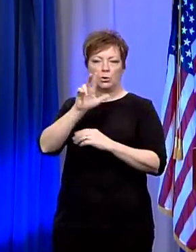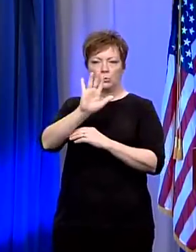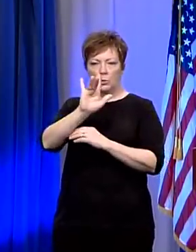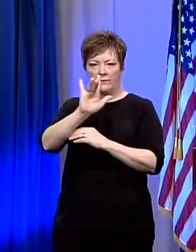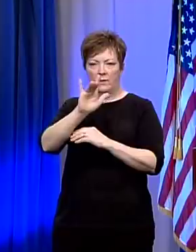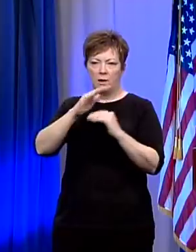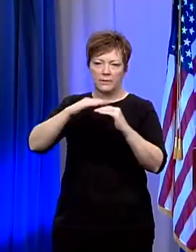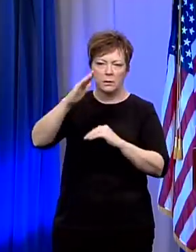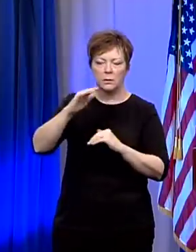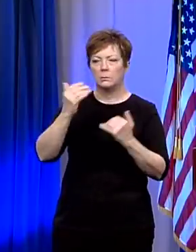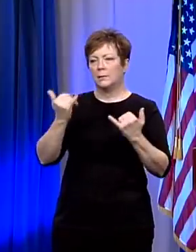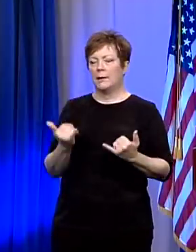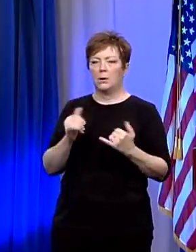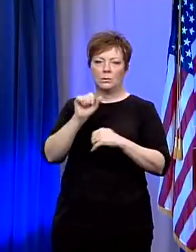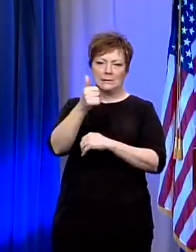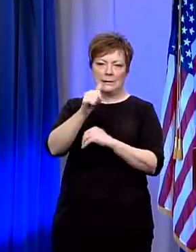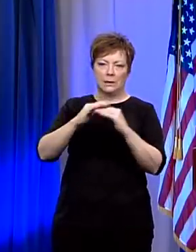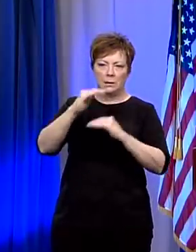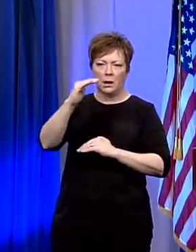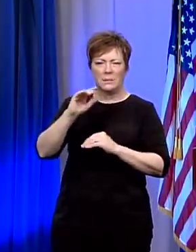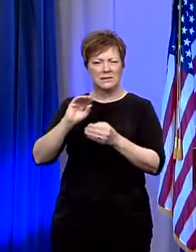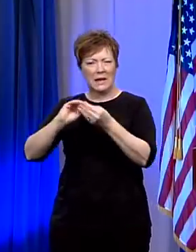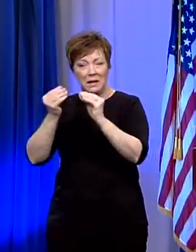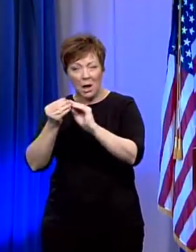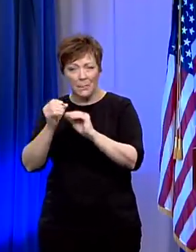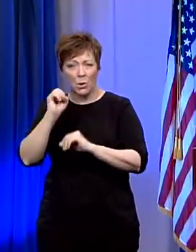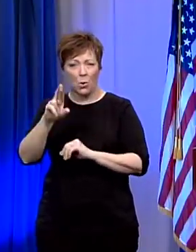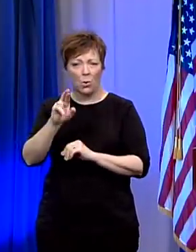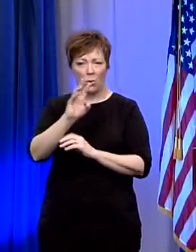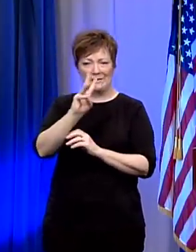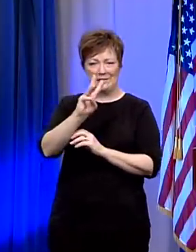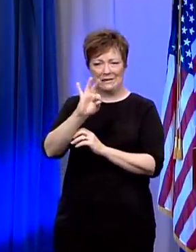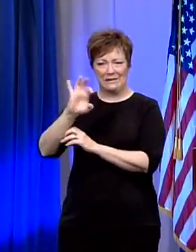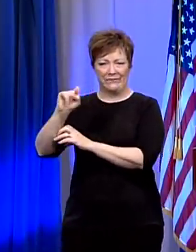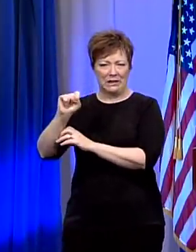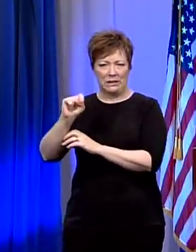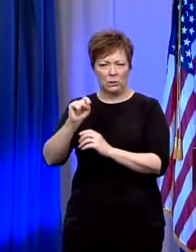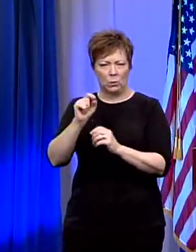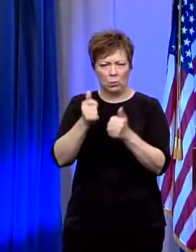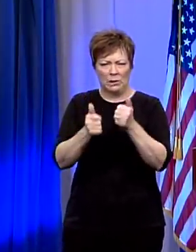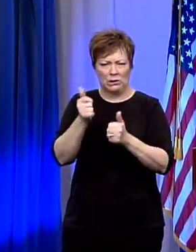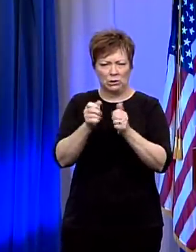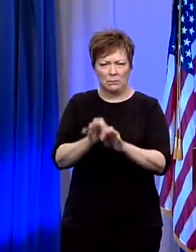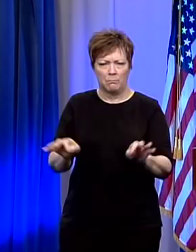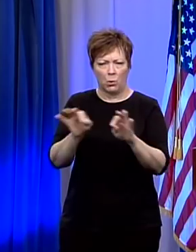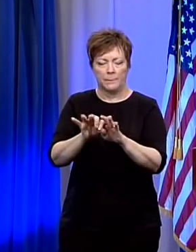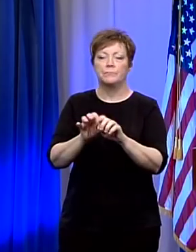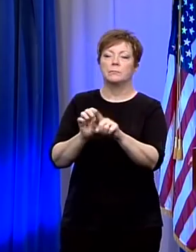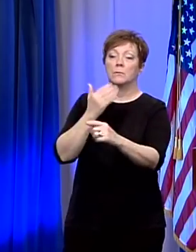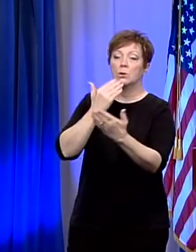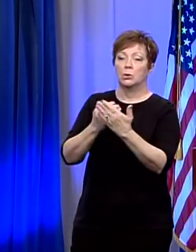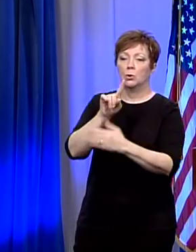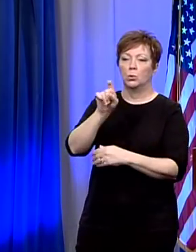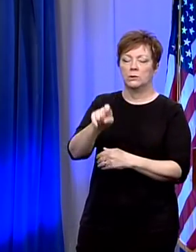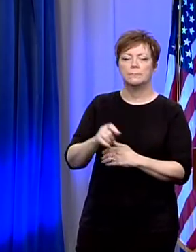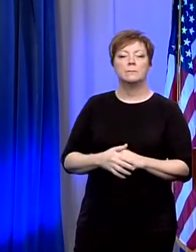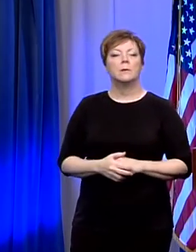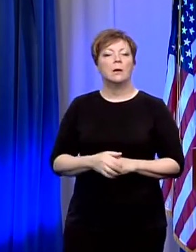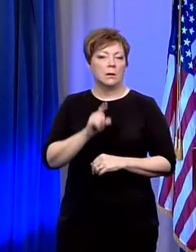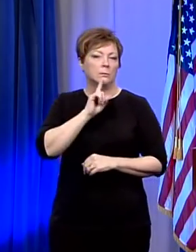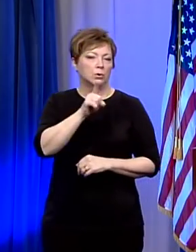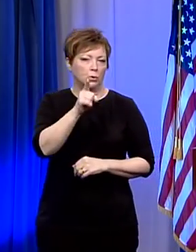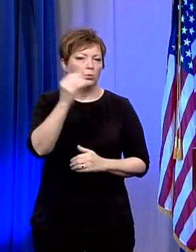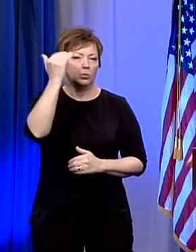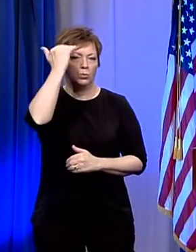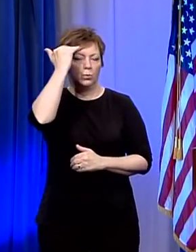this more so a number, or is it just that 6-foot distance that you guys are encouraging? Yeah, that's really a great question. I'm sure you're aware